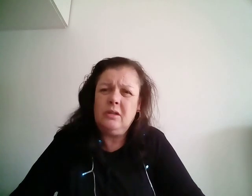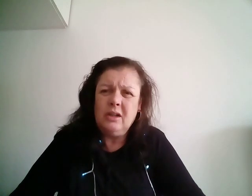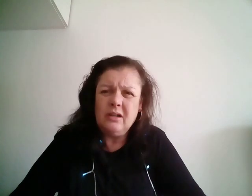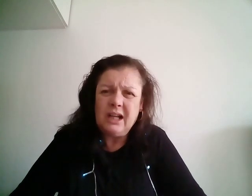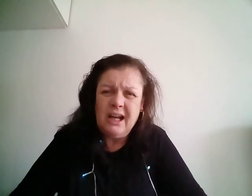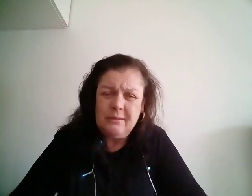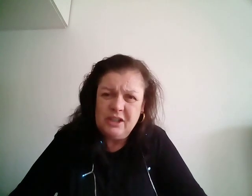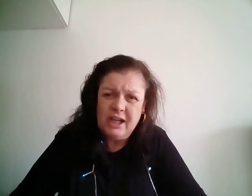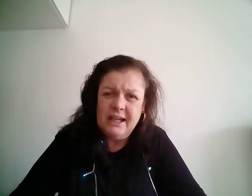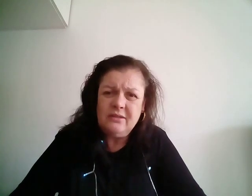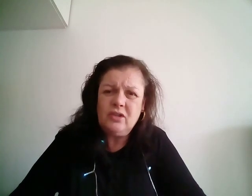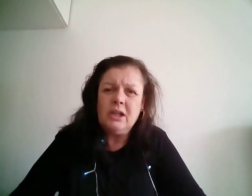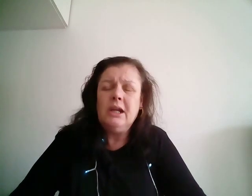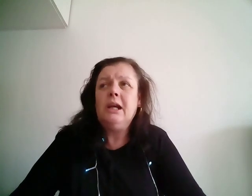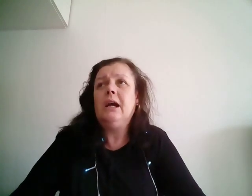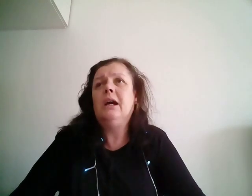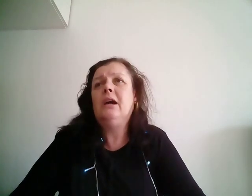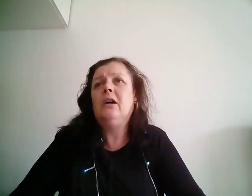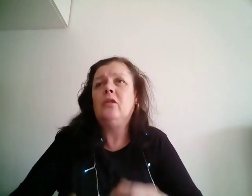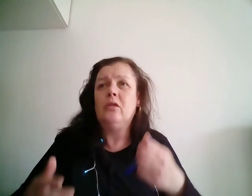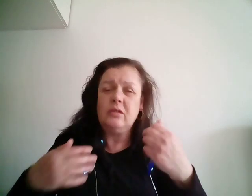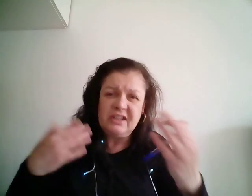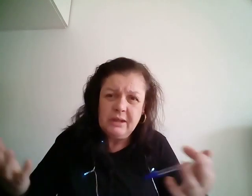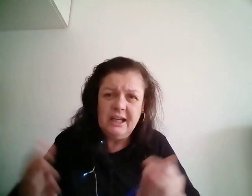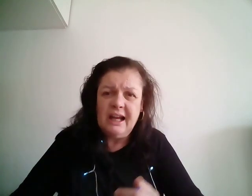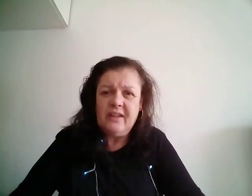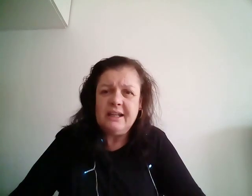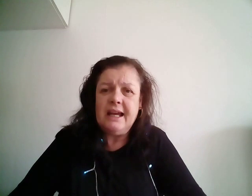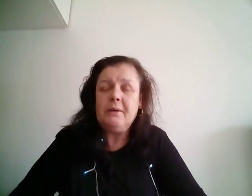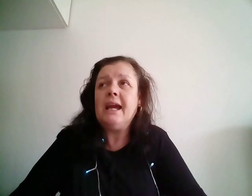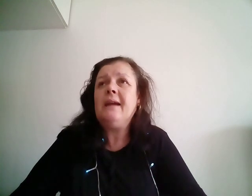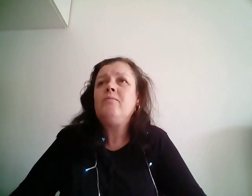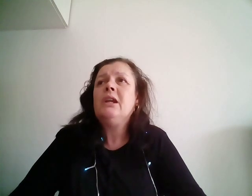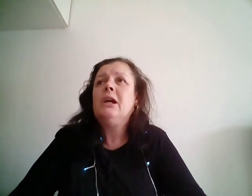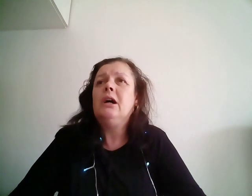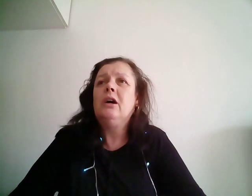you know, climate change or something like that now, okay,